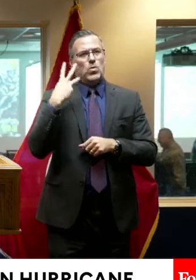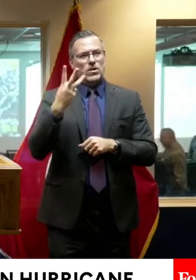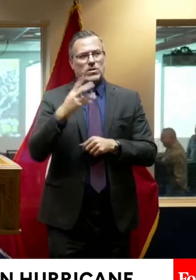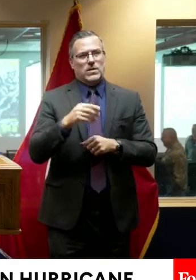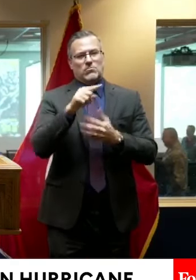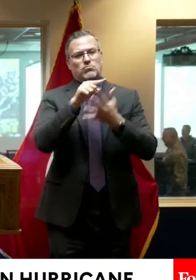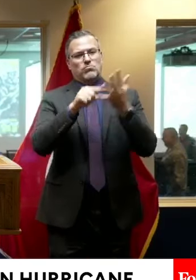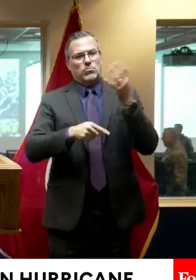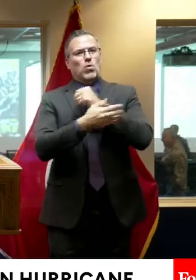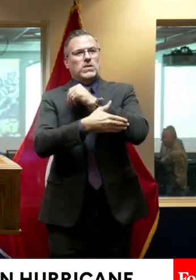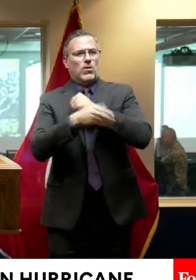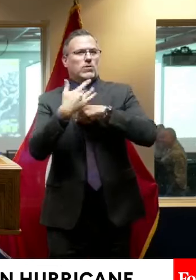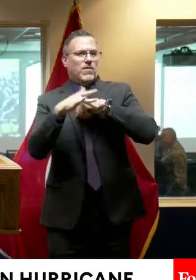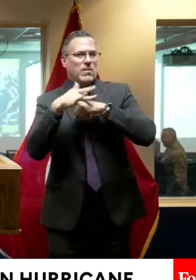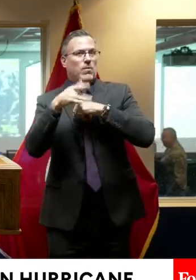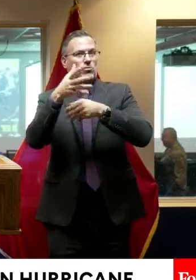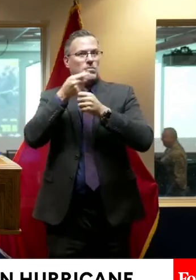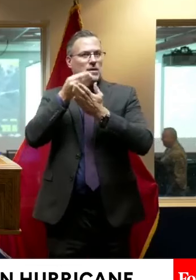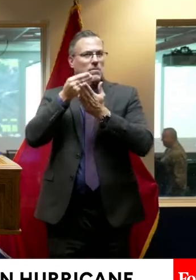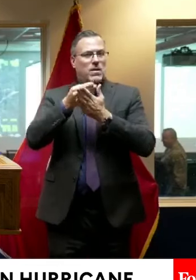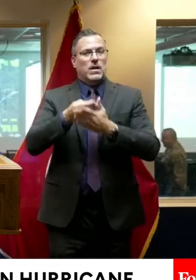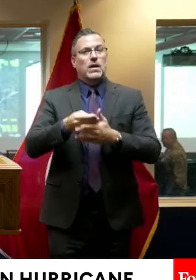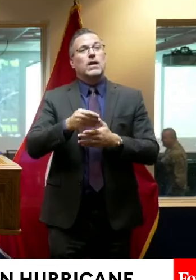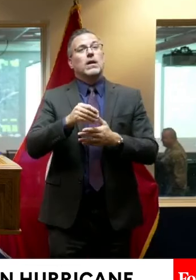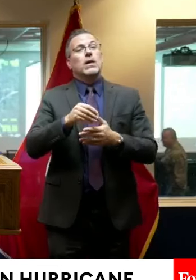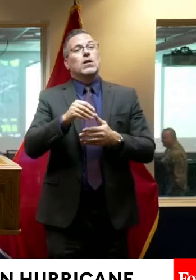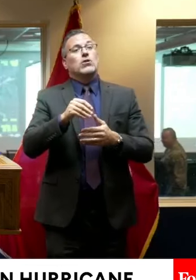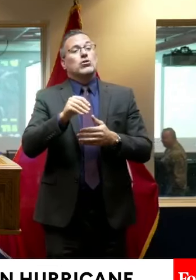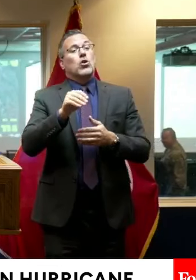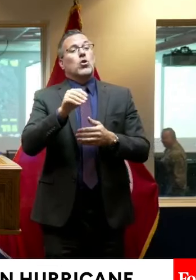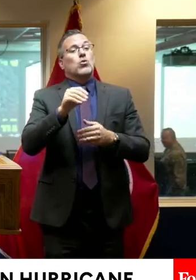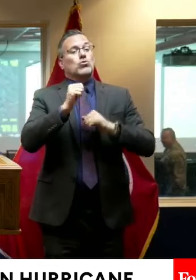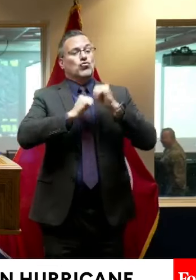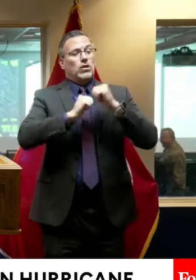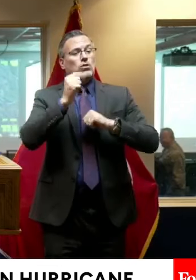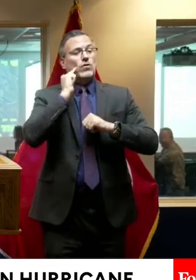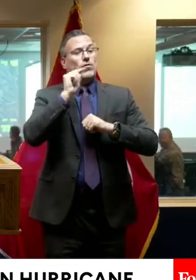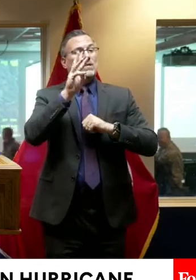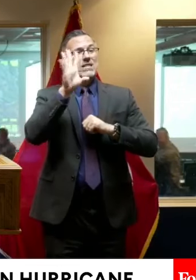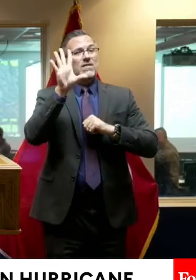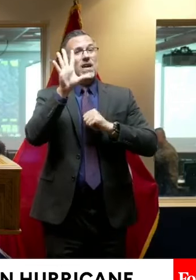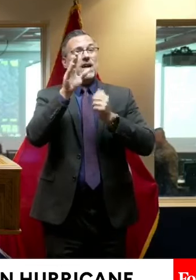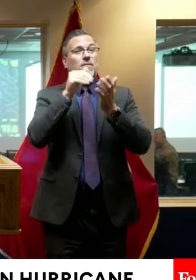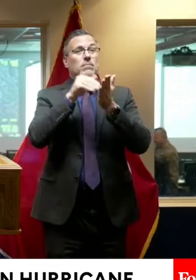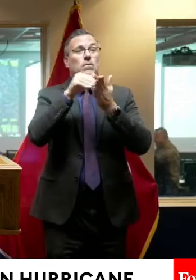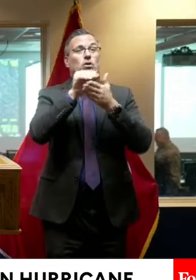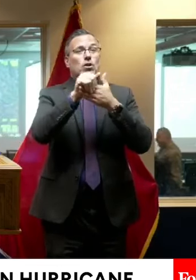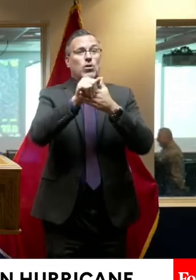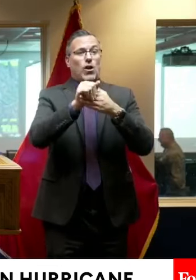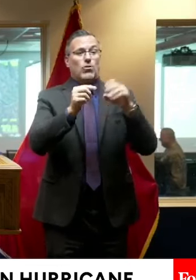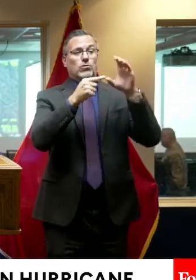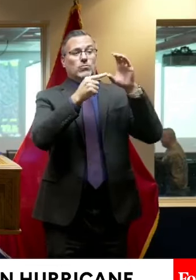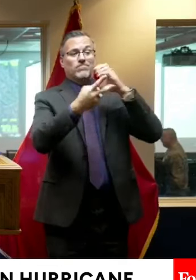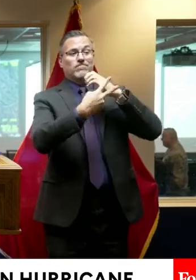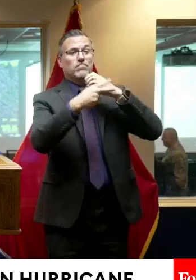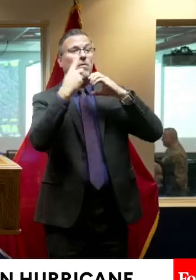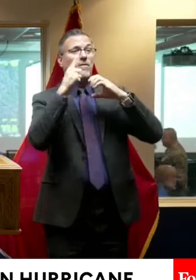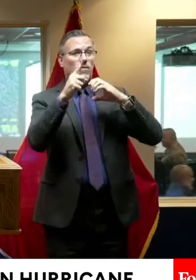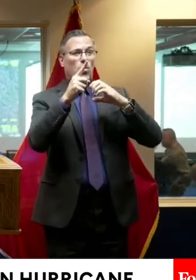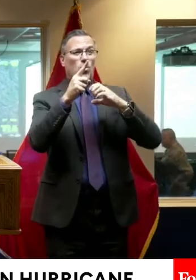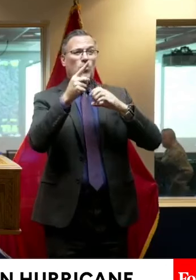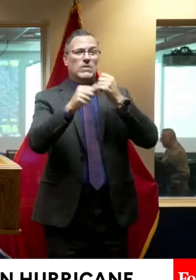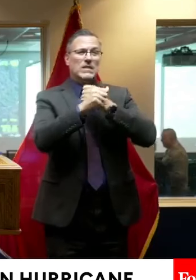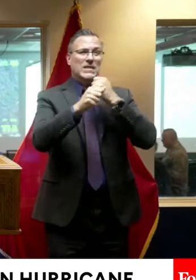The structure of the program is $65 million for dangerous debris that will be distributed